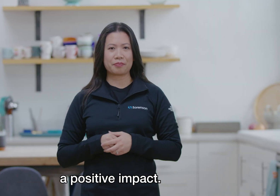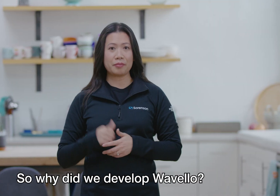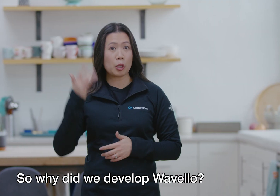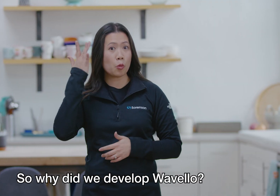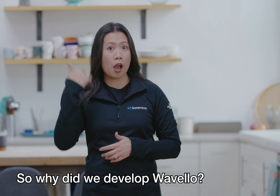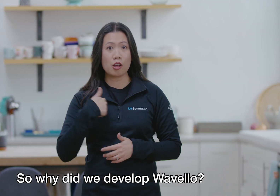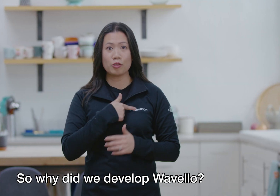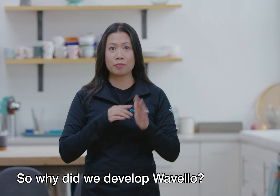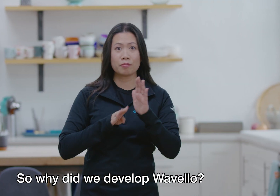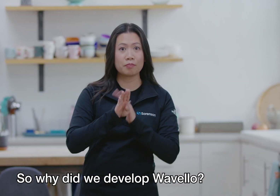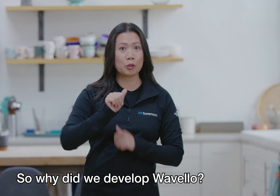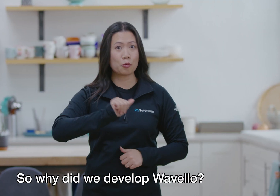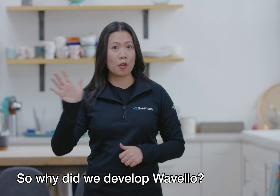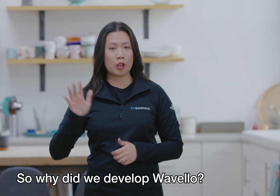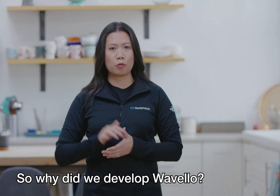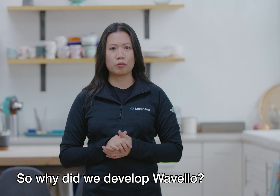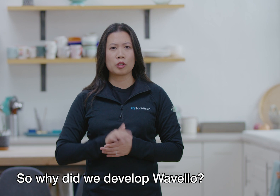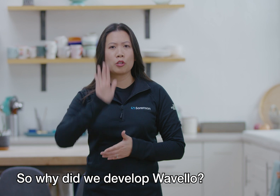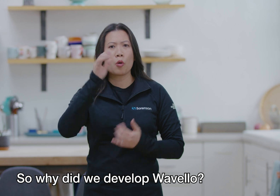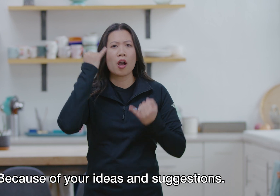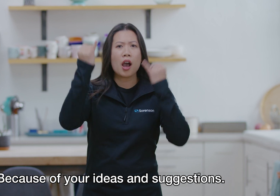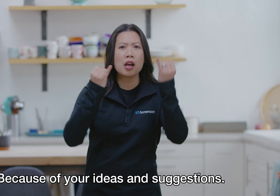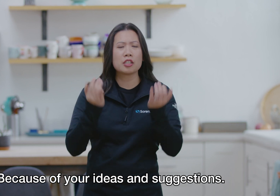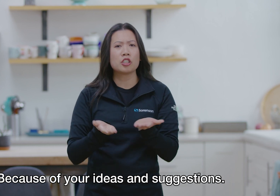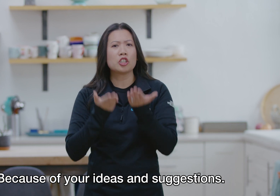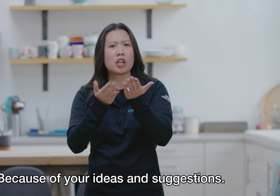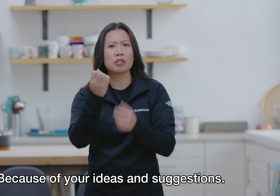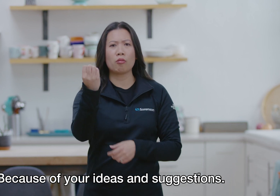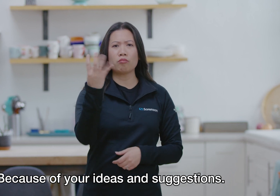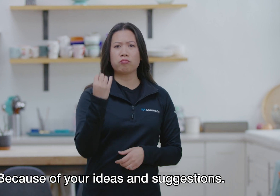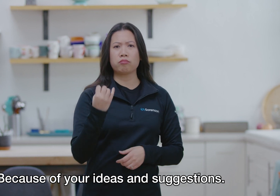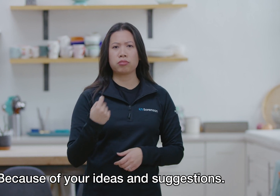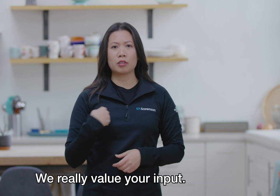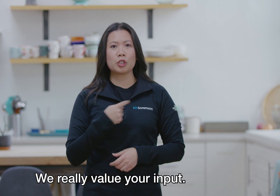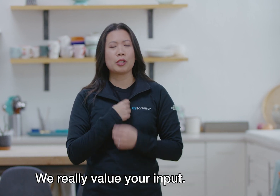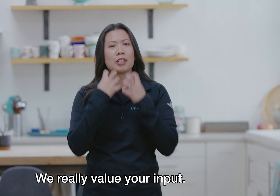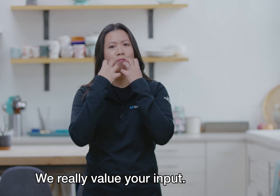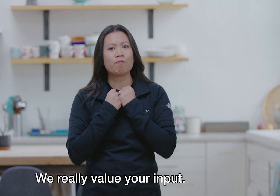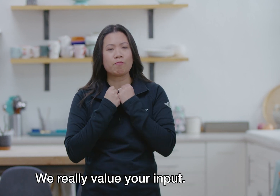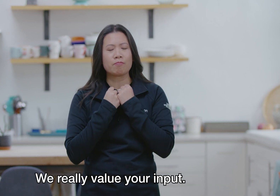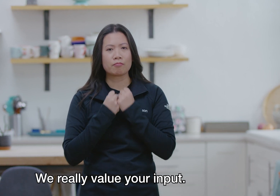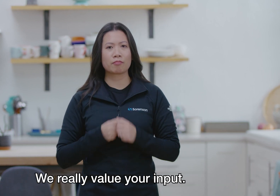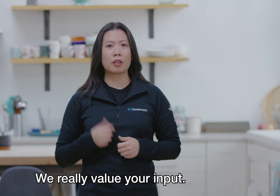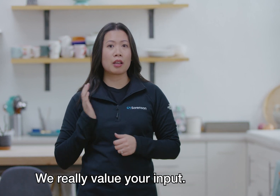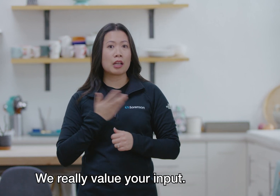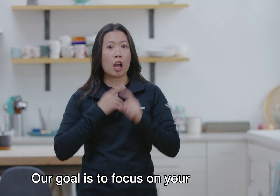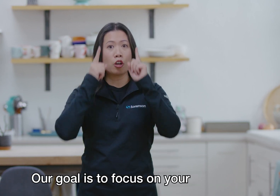So why did we develop Wavelo? Because of your ideas and suggestions. We really value your input. Our goal is